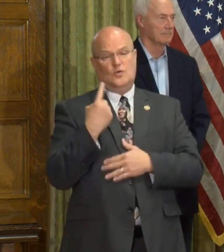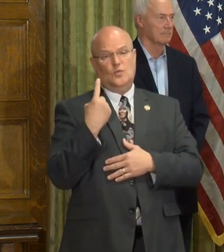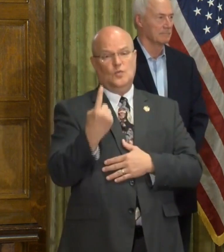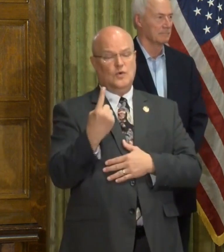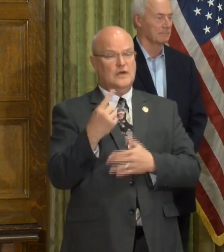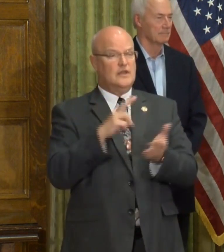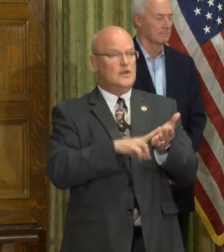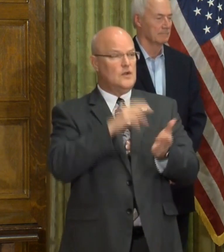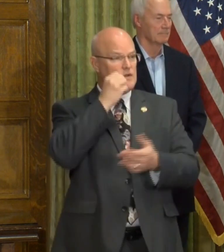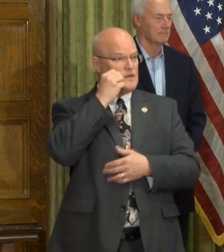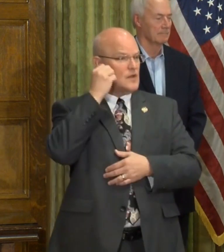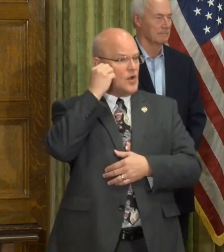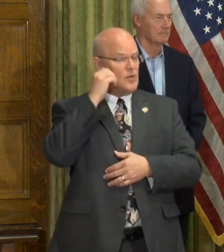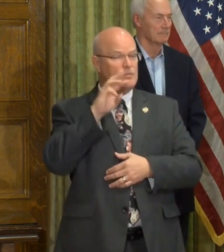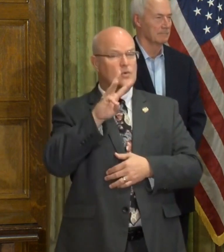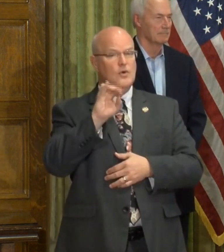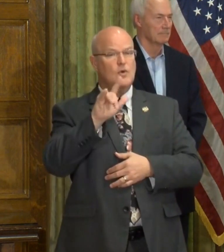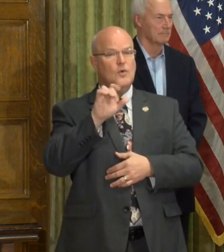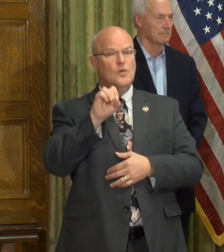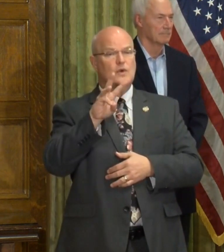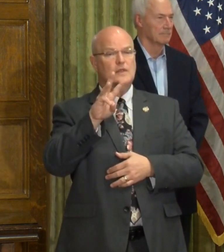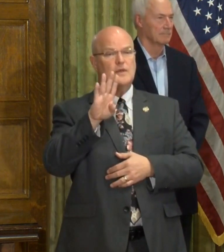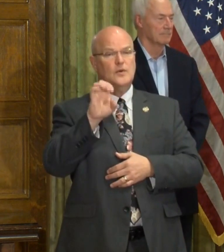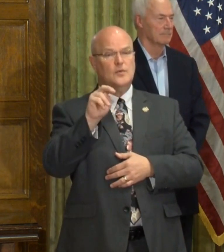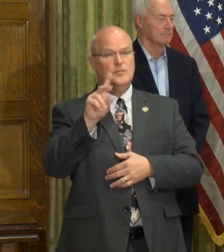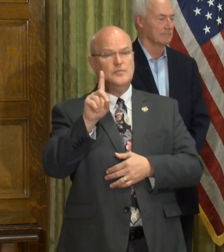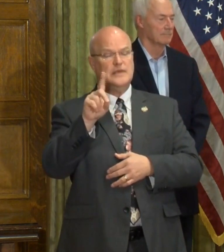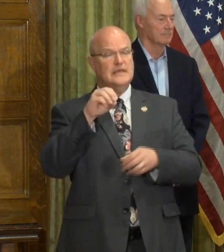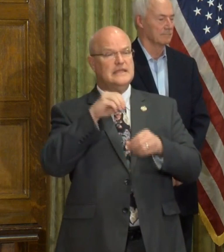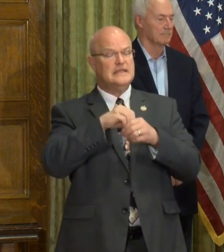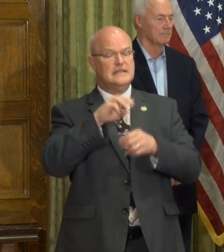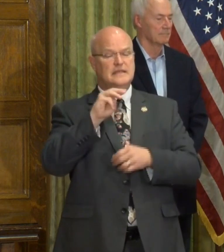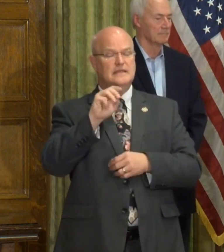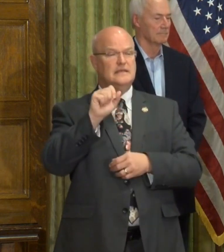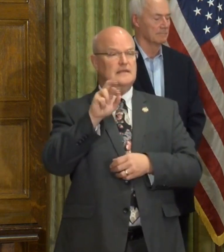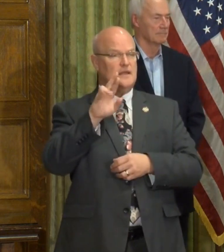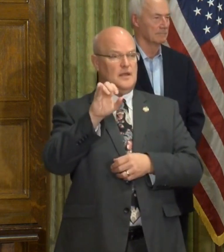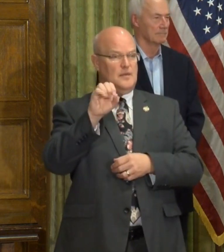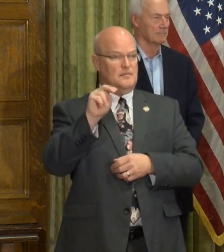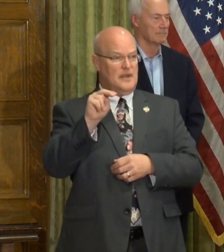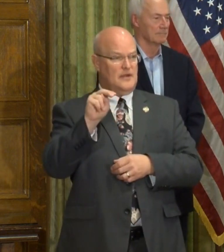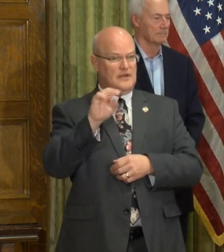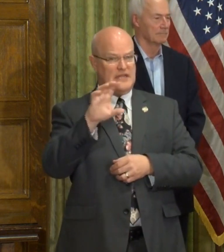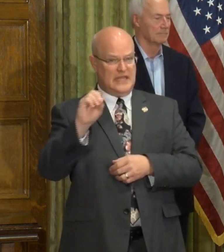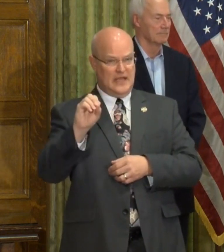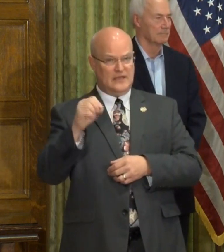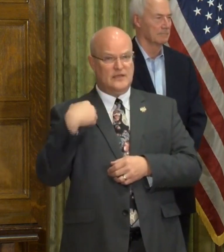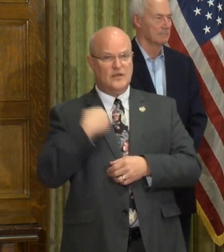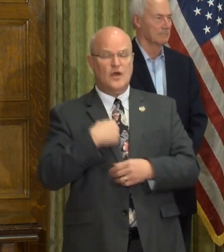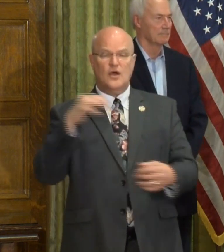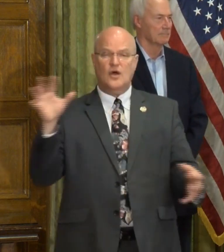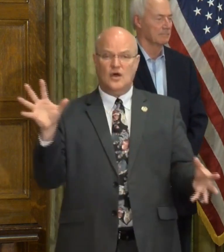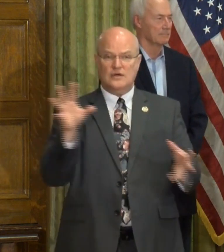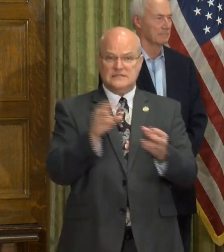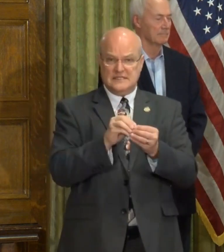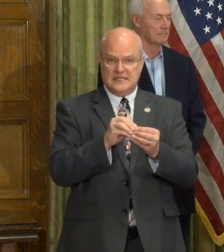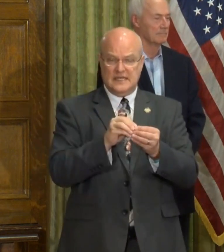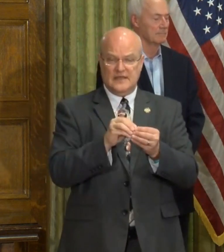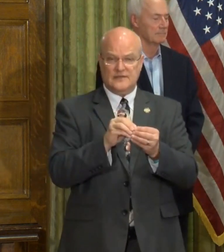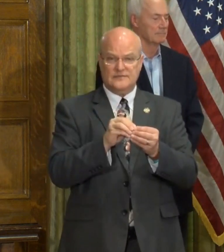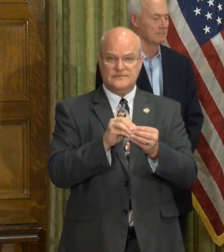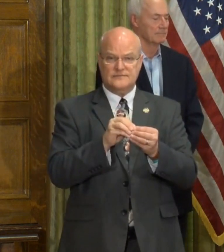single nursing home, Willow Bend Healthcare and Rehab in Marion County. We have had a